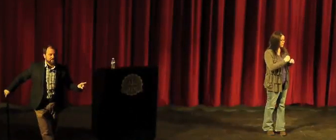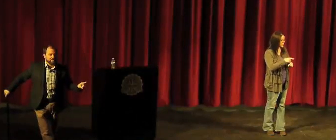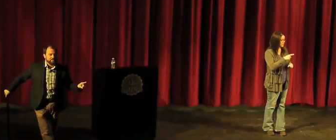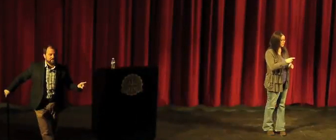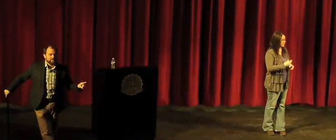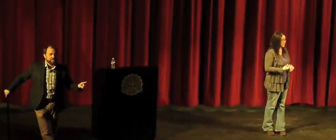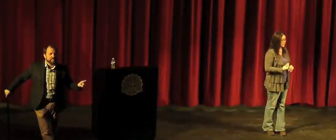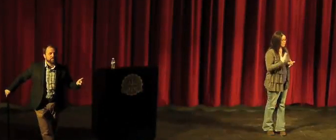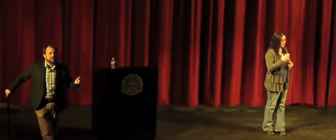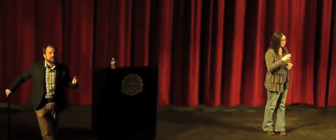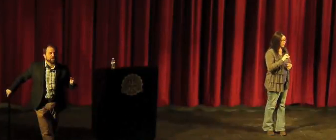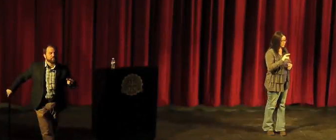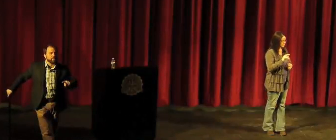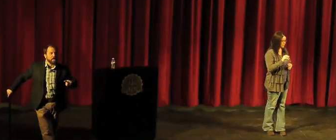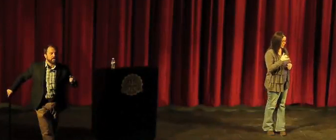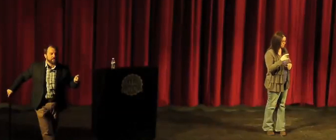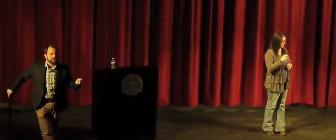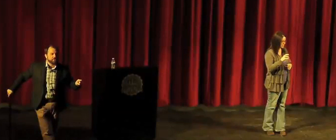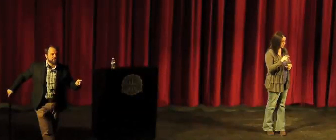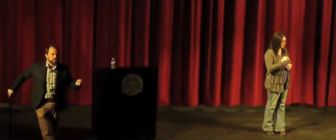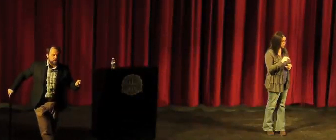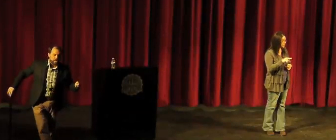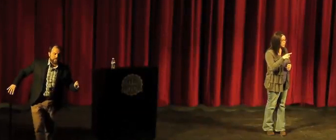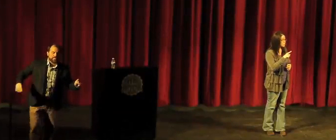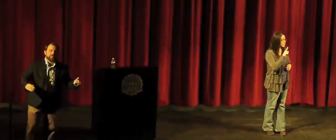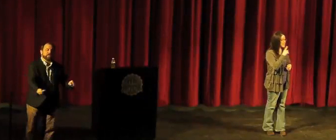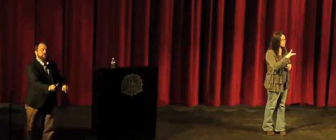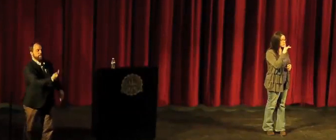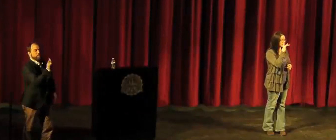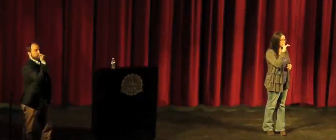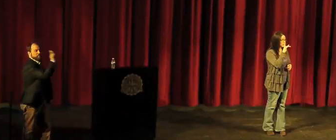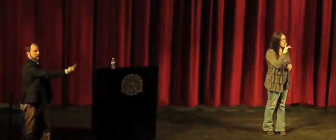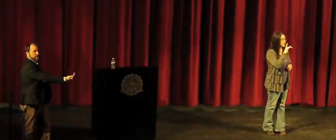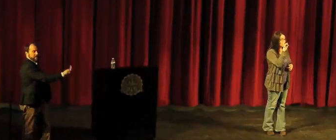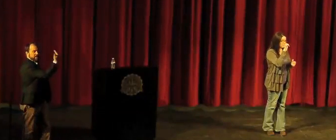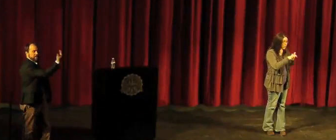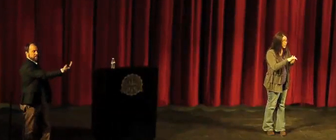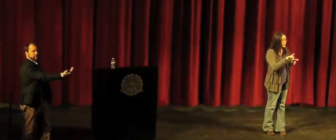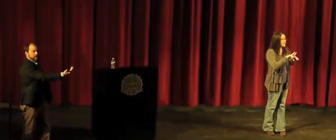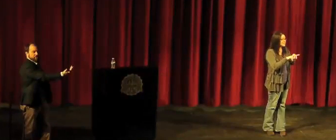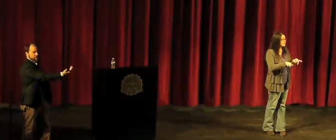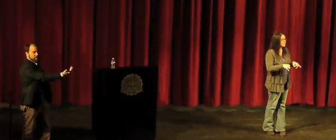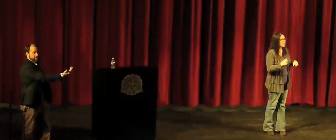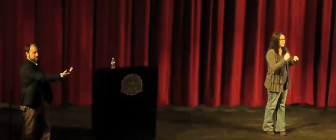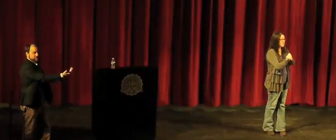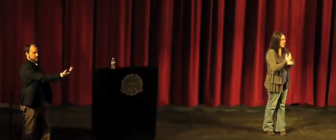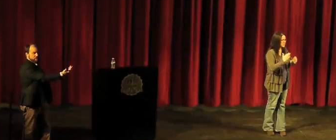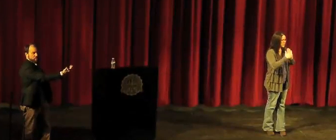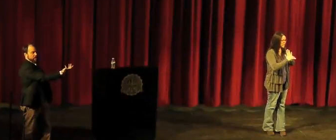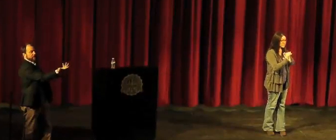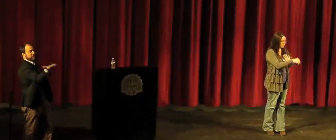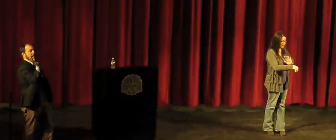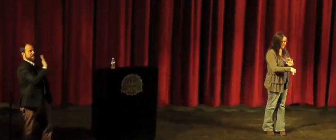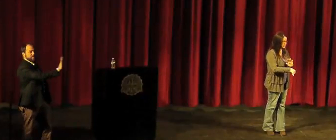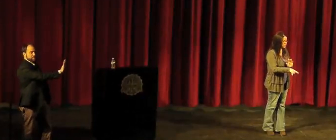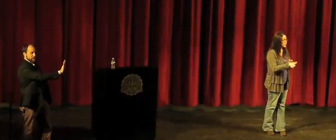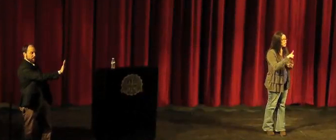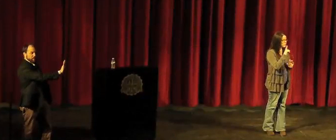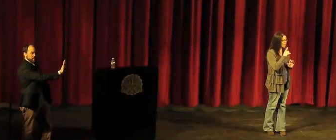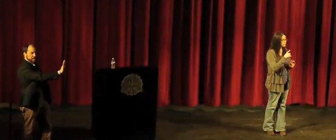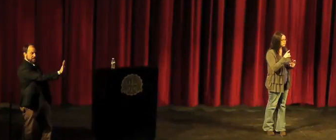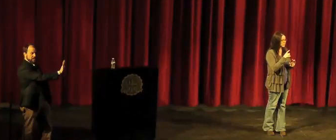Enlightenment. That is, we actually bought into, at the same time that we were fighting Enlightenment rationalism, we actually ended